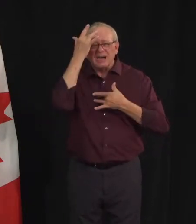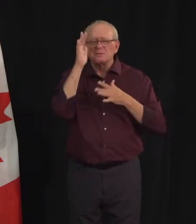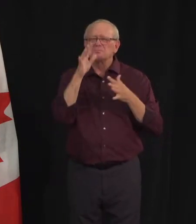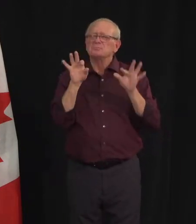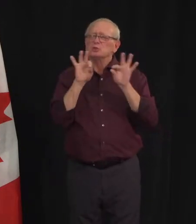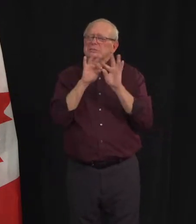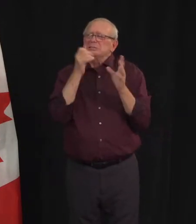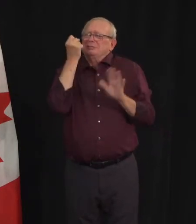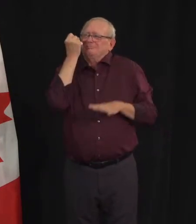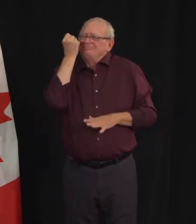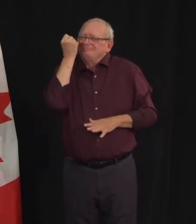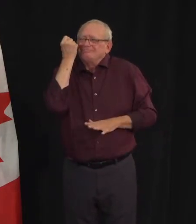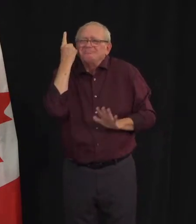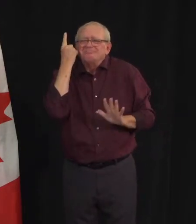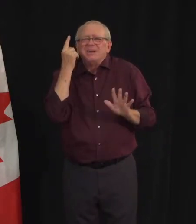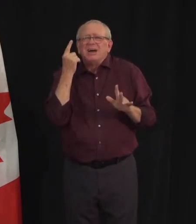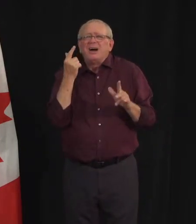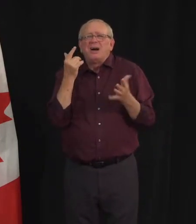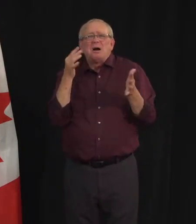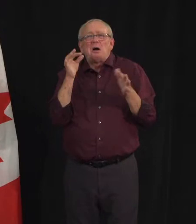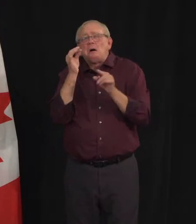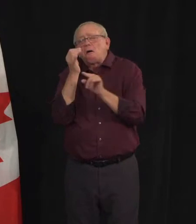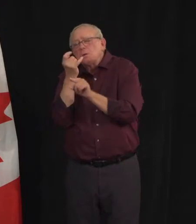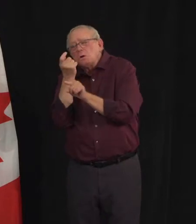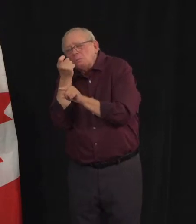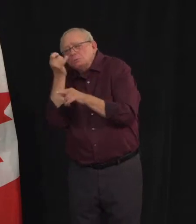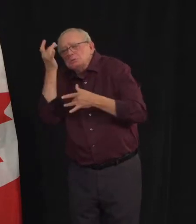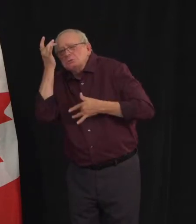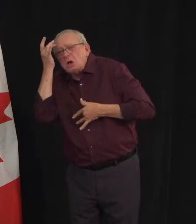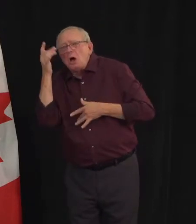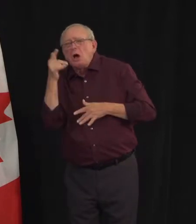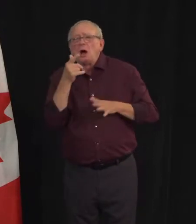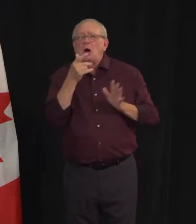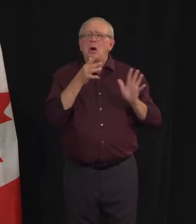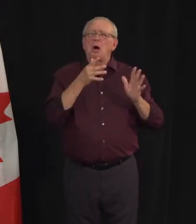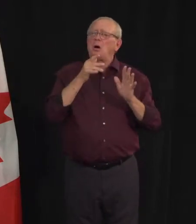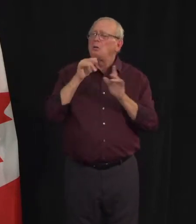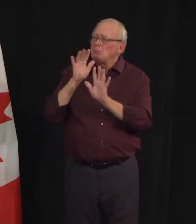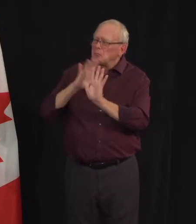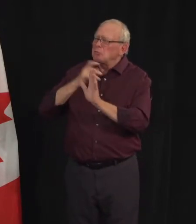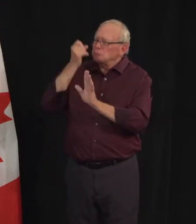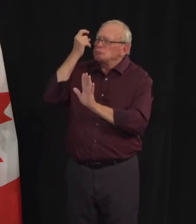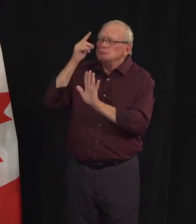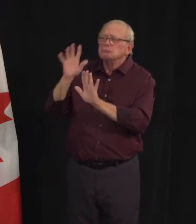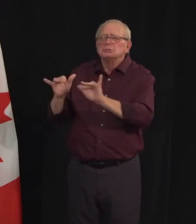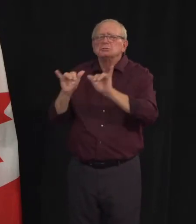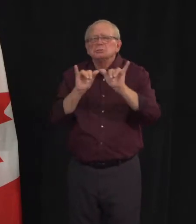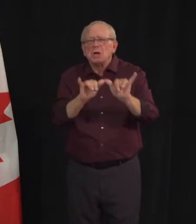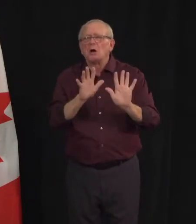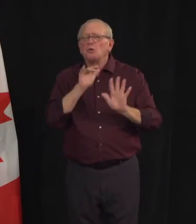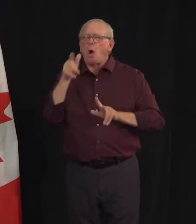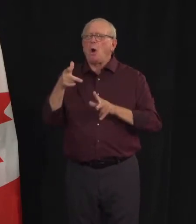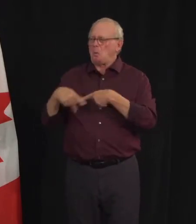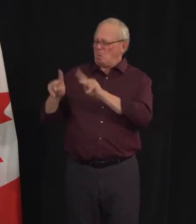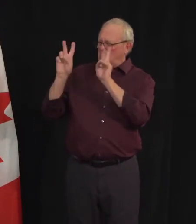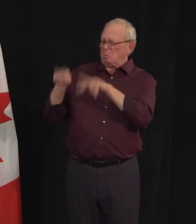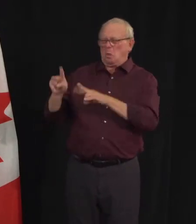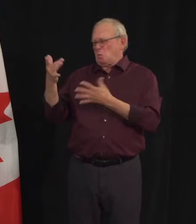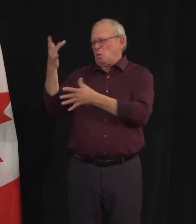mild symptoms to stay home and away from others without shame. Our success depends on